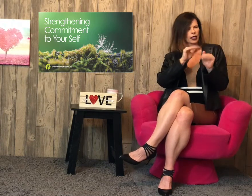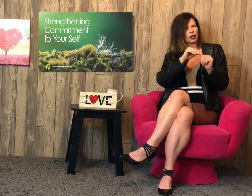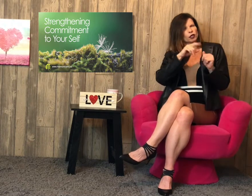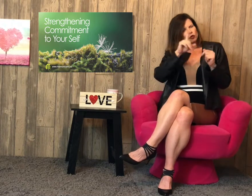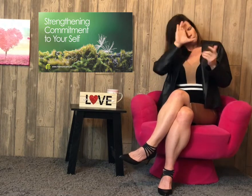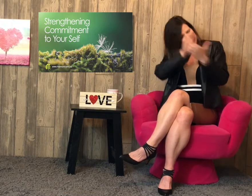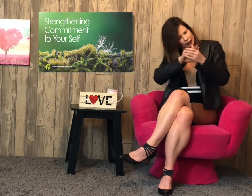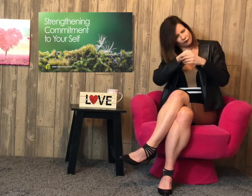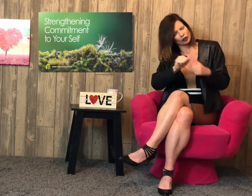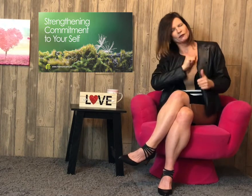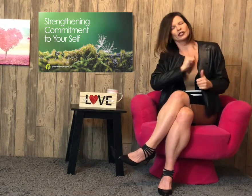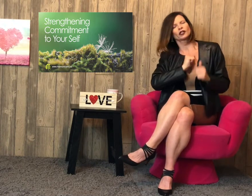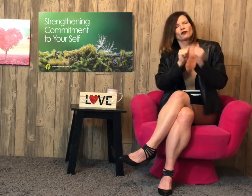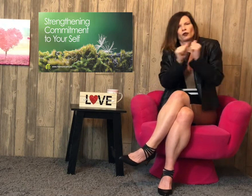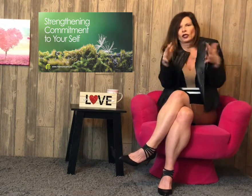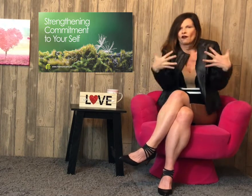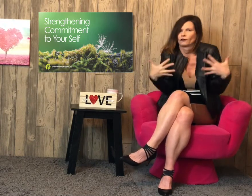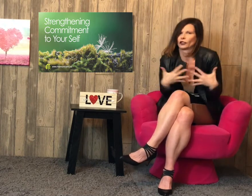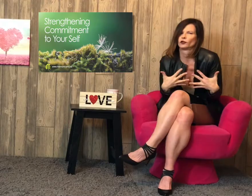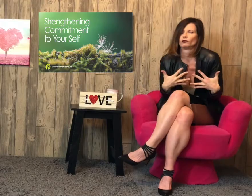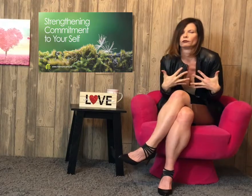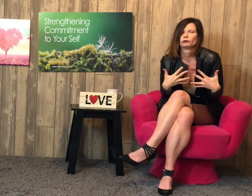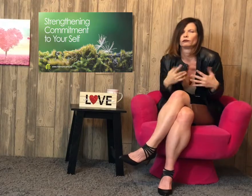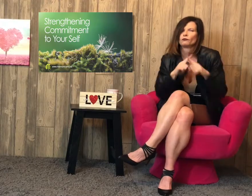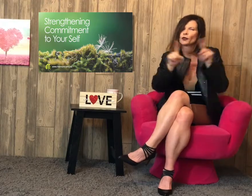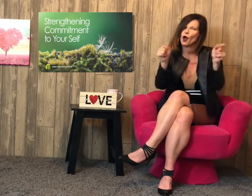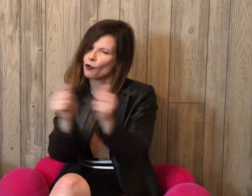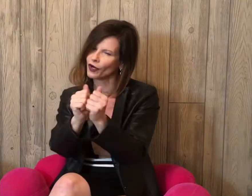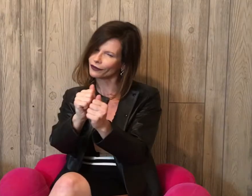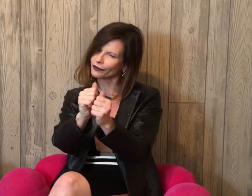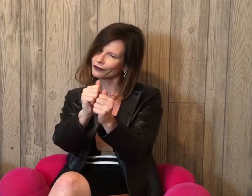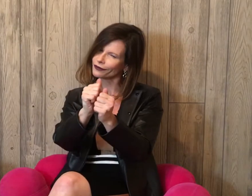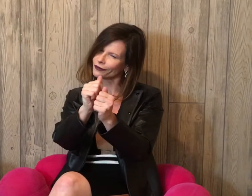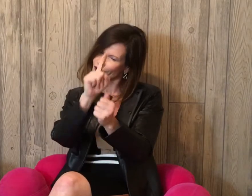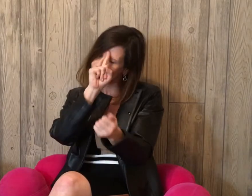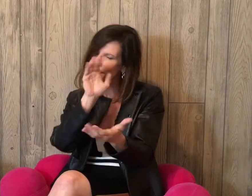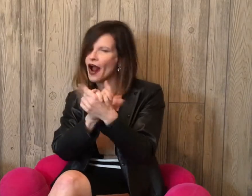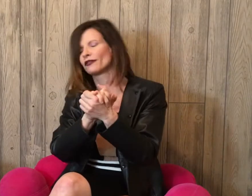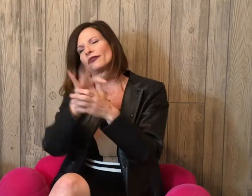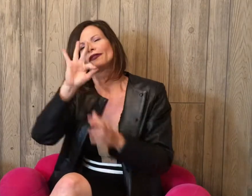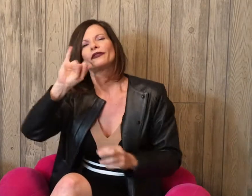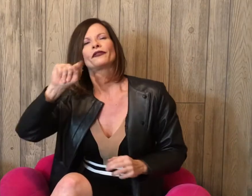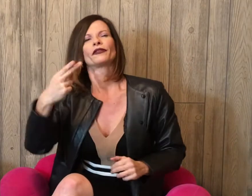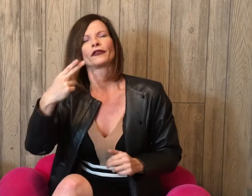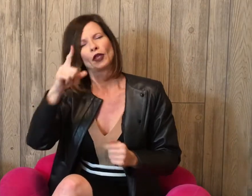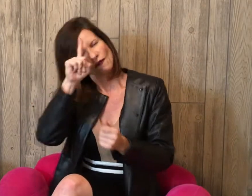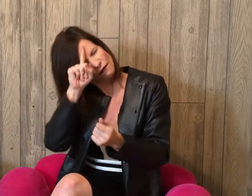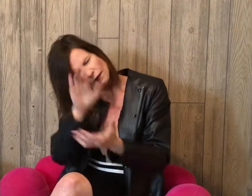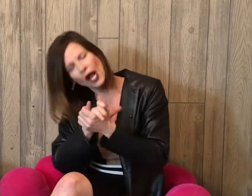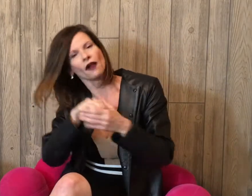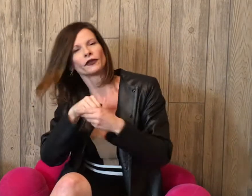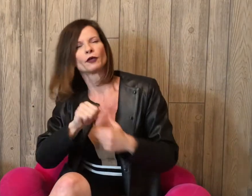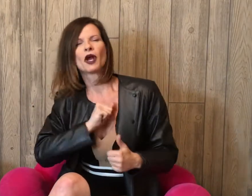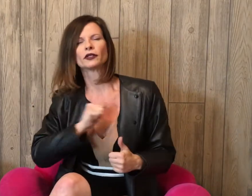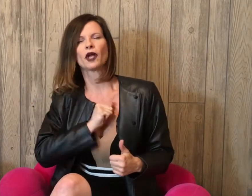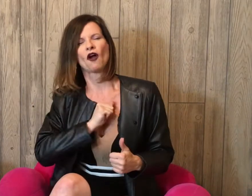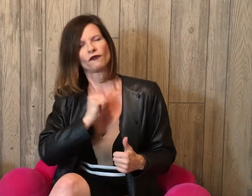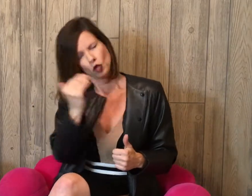to yourselves, believing in ourselves without fear, but with faith. Have faith in yourself. Know that